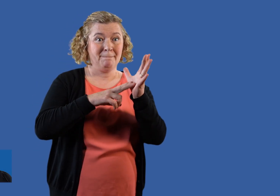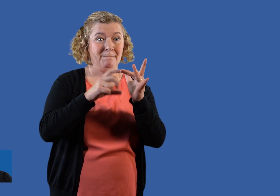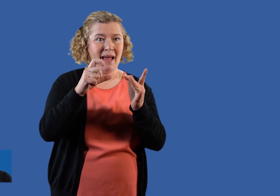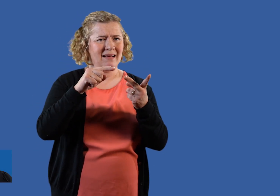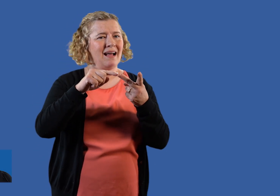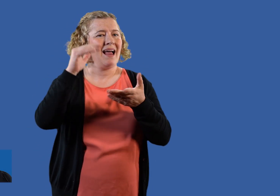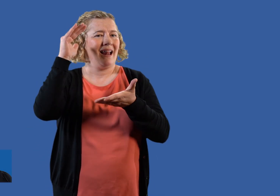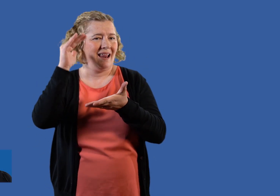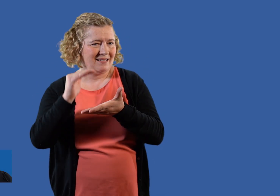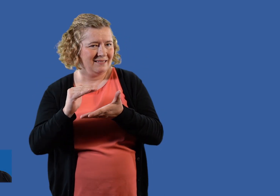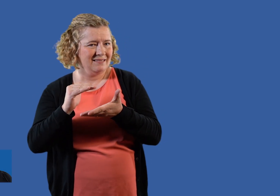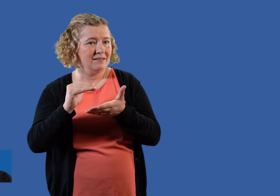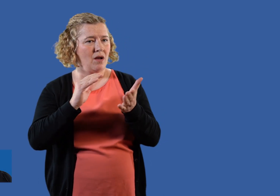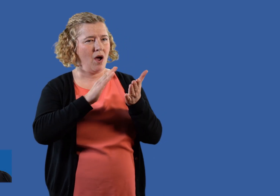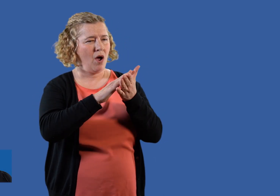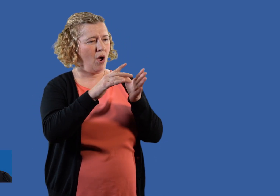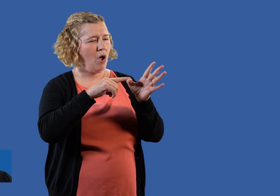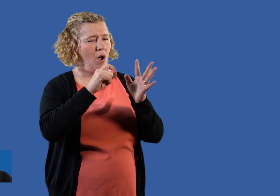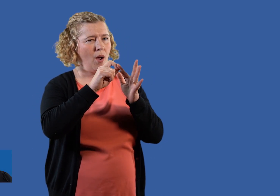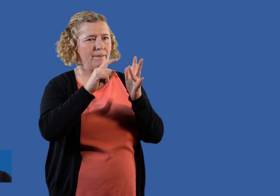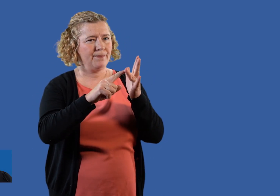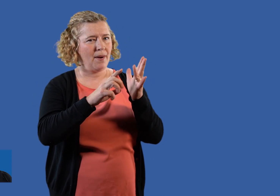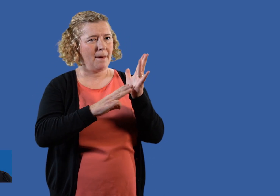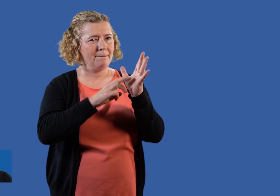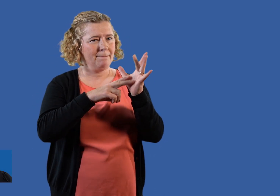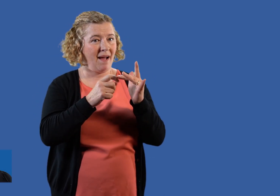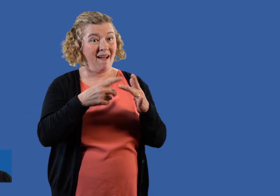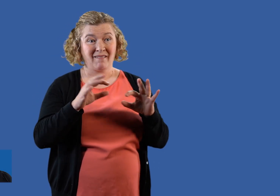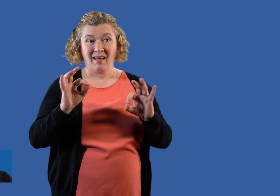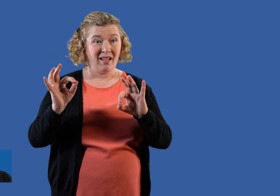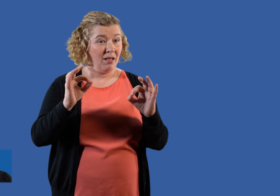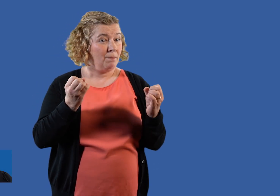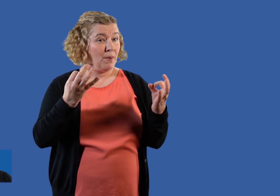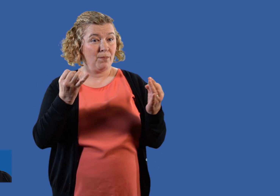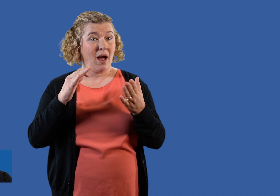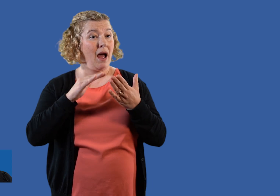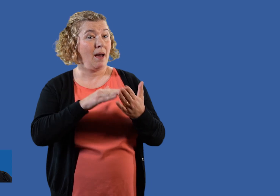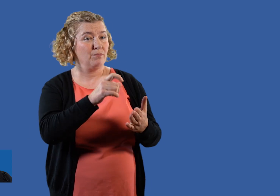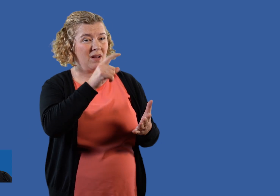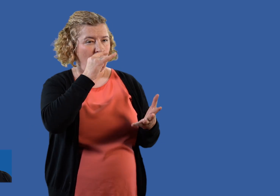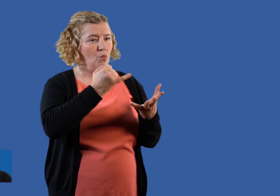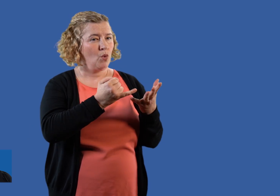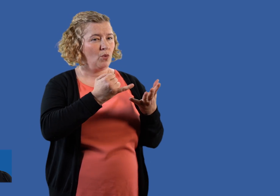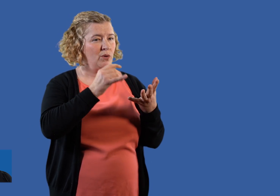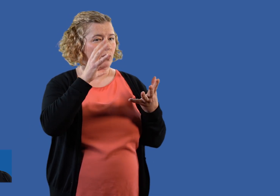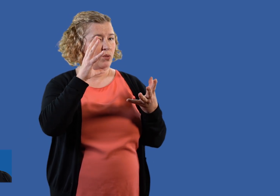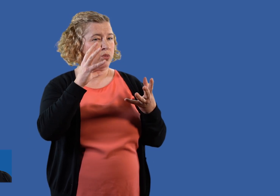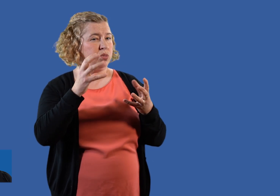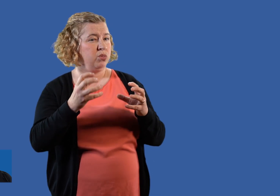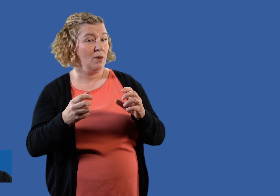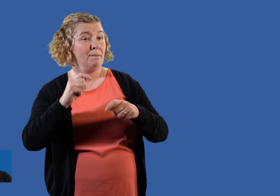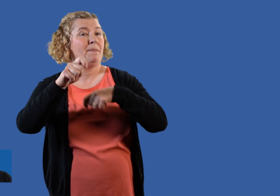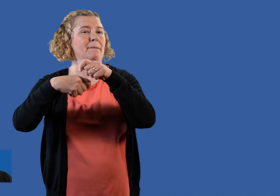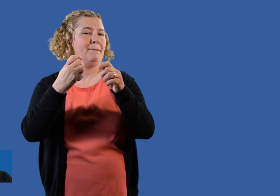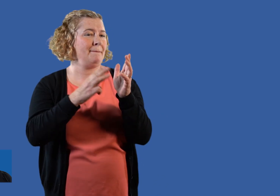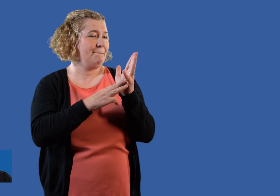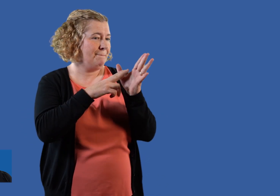The manic symptoms are much less severe, and these are called hypomanic symptoms, and without treatment the person can deteriorate and become